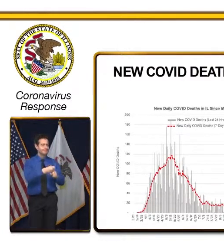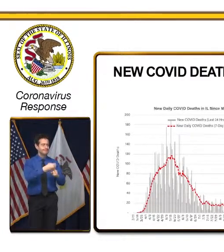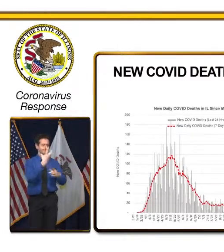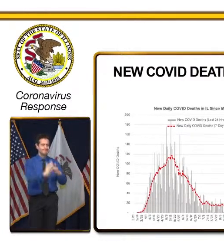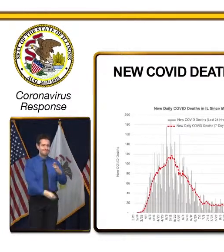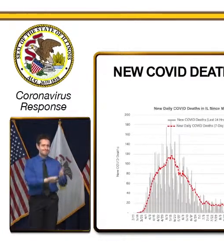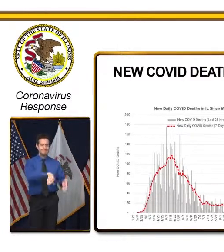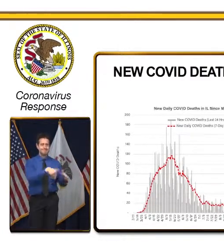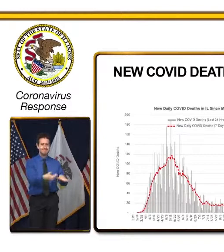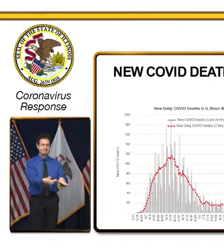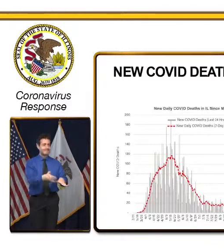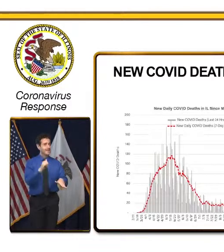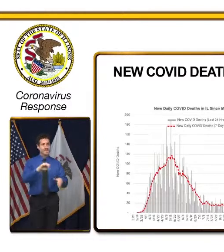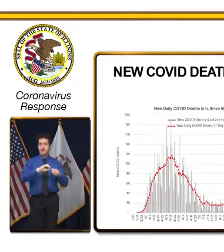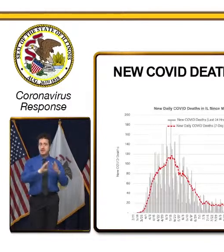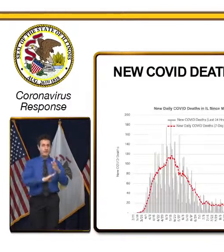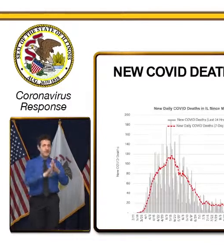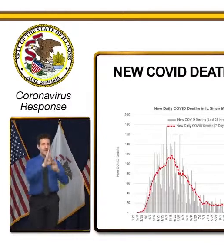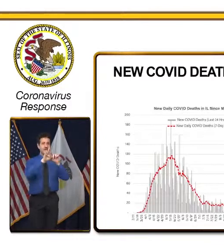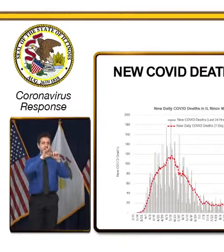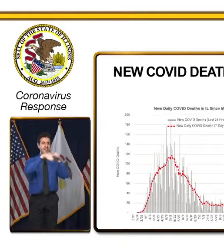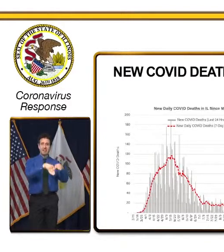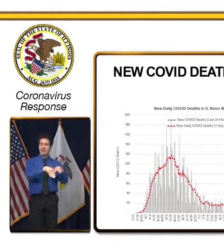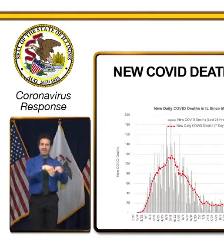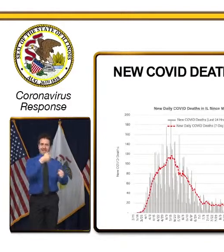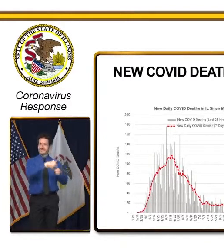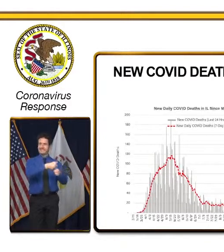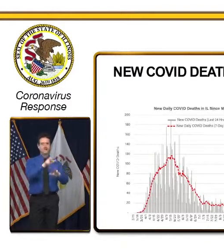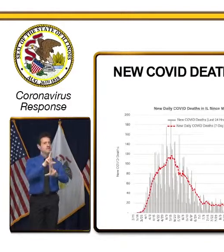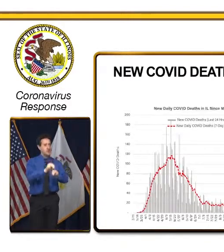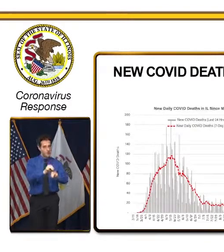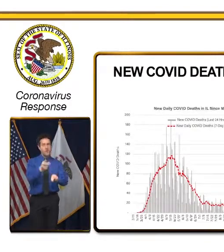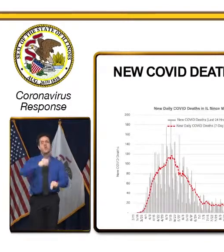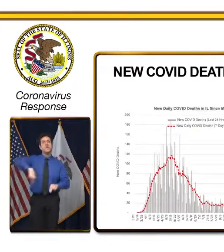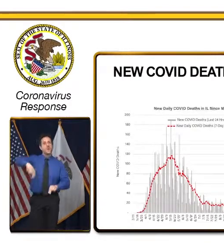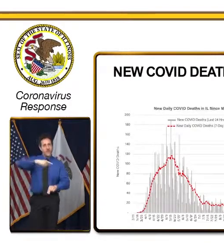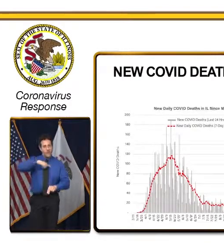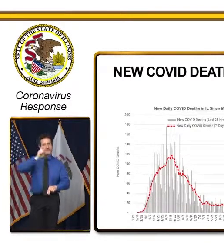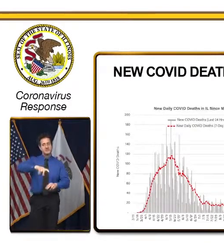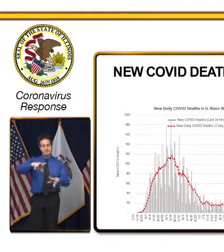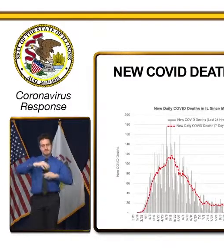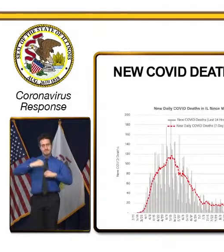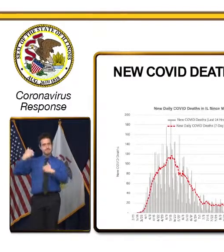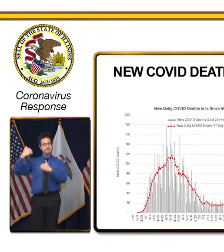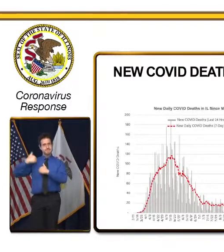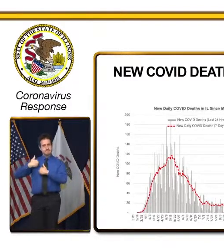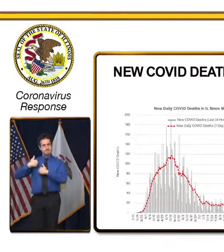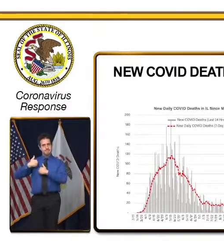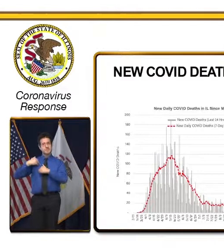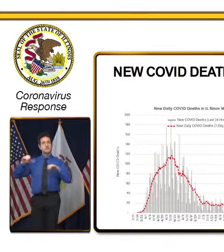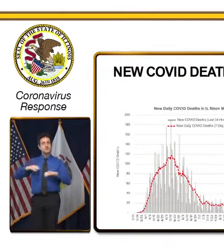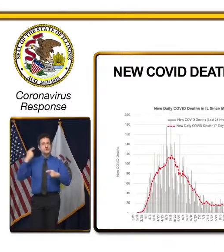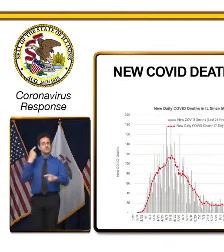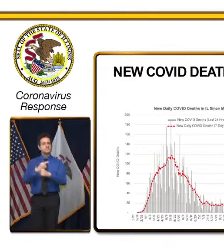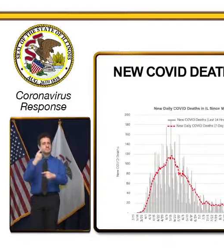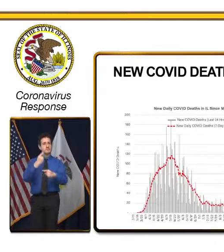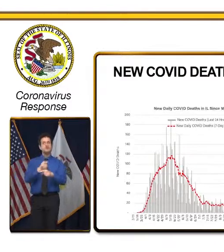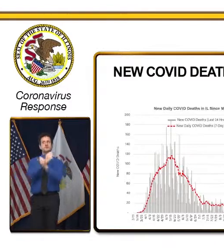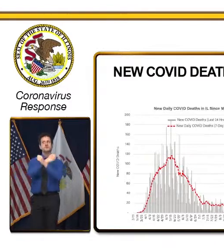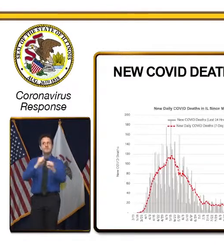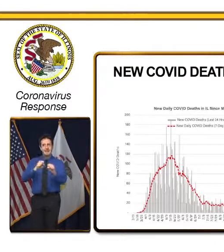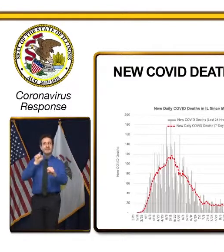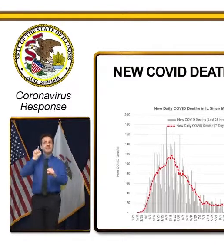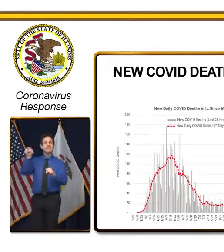own. It's up to us, all of us, to do something to save the next family from